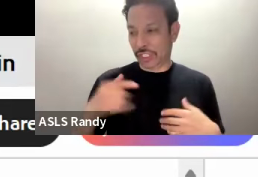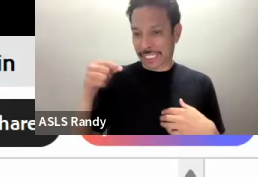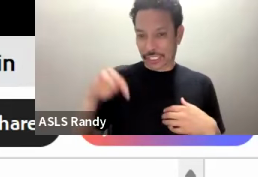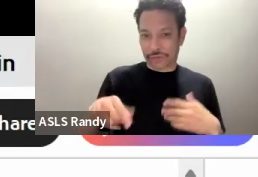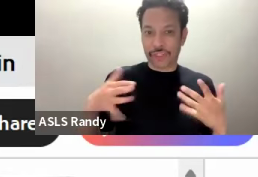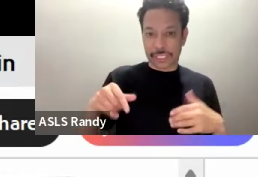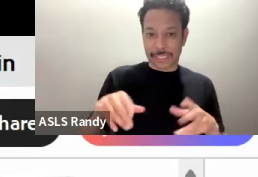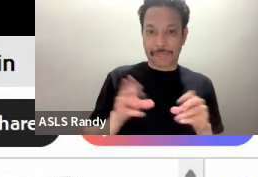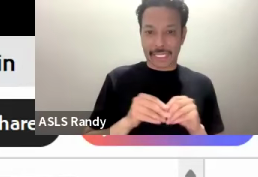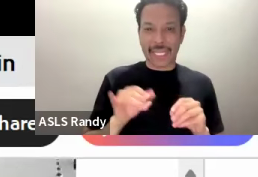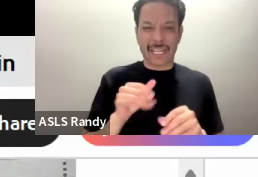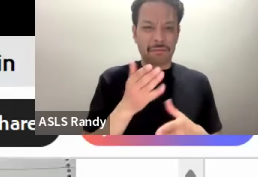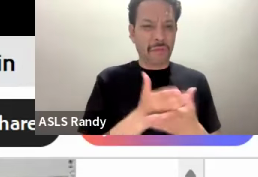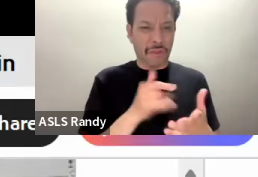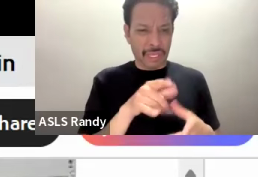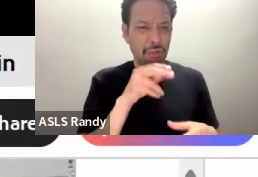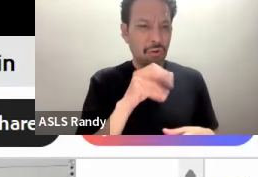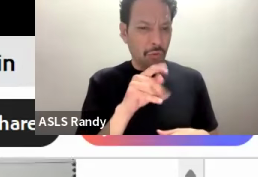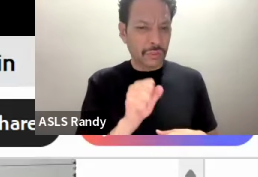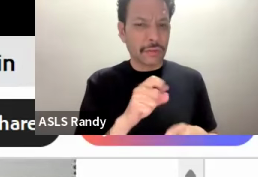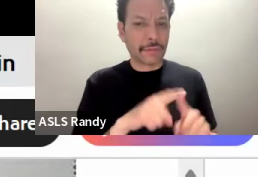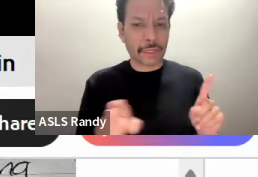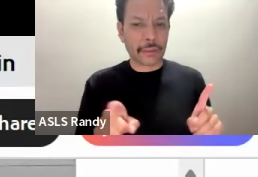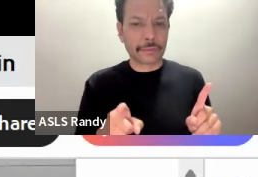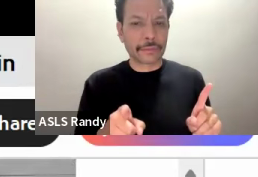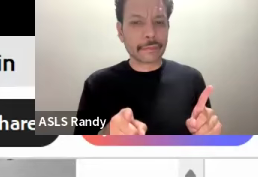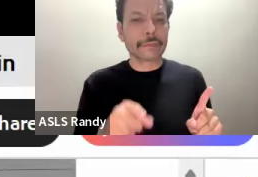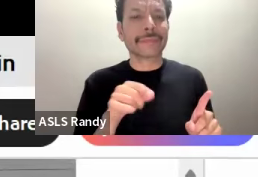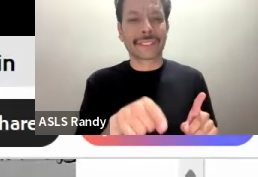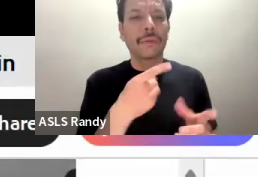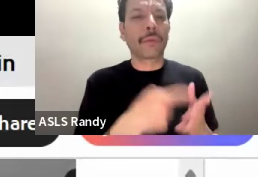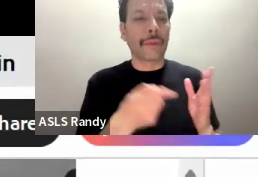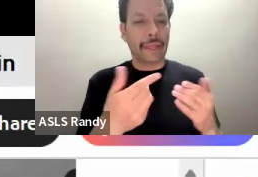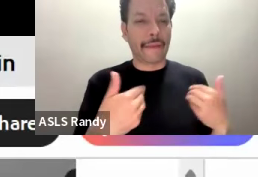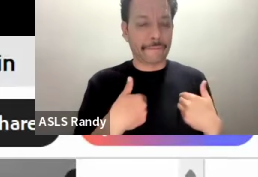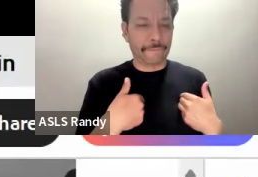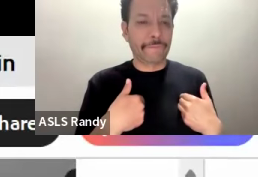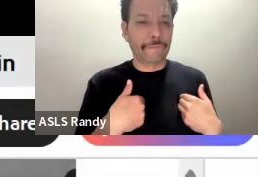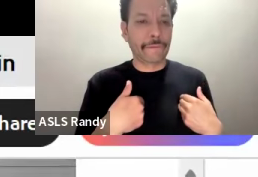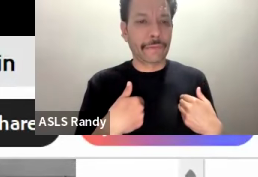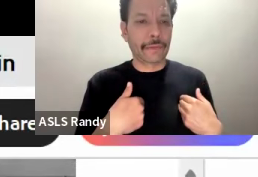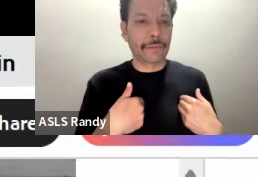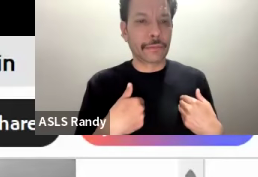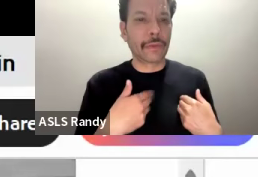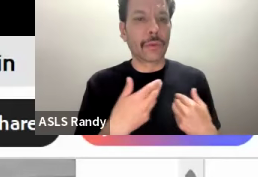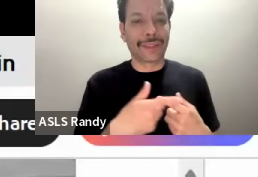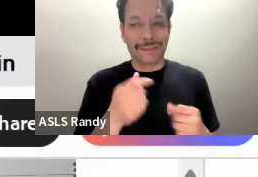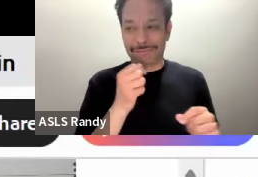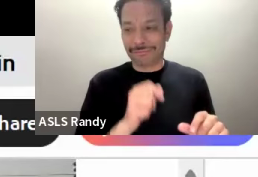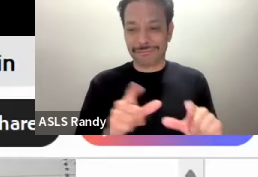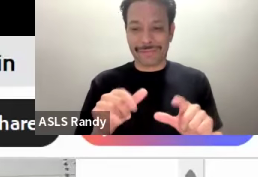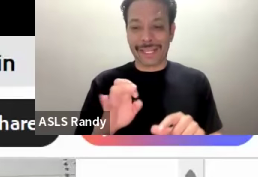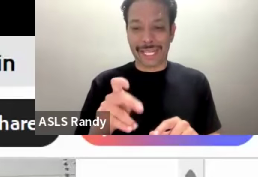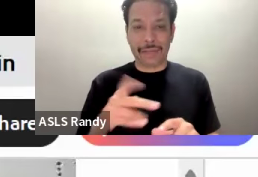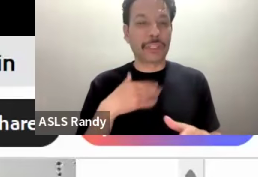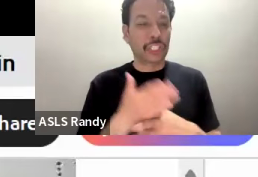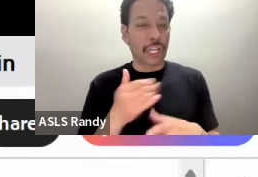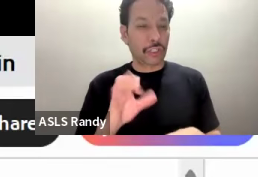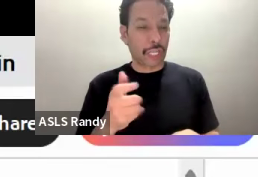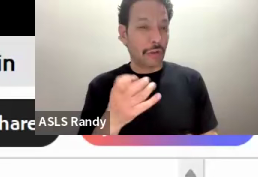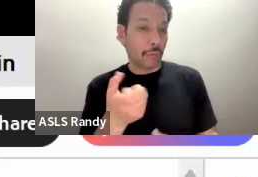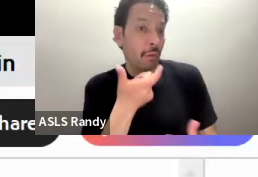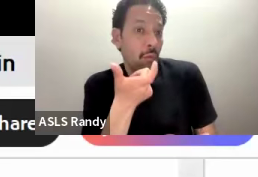that's not part of these notes. But these are what we have along with the link that I shared in the chat if you wanted to watch the